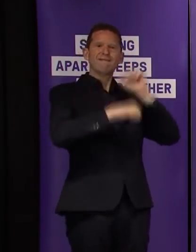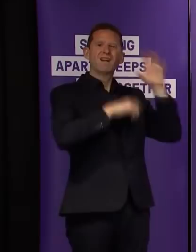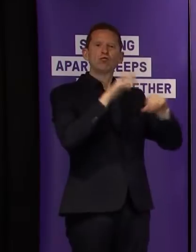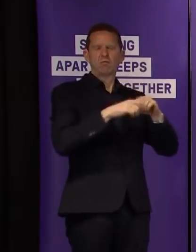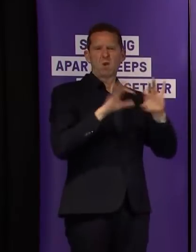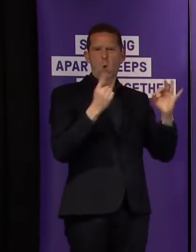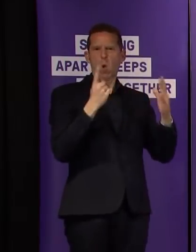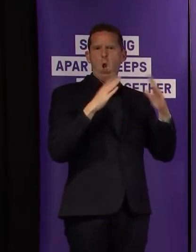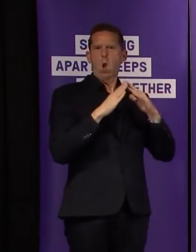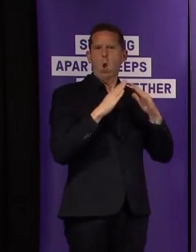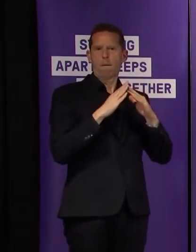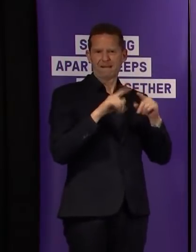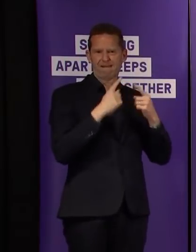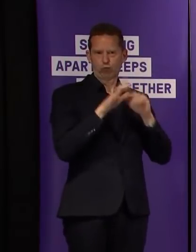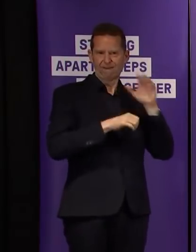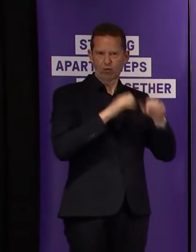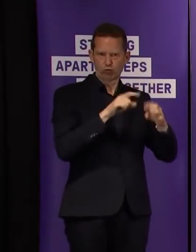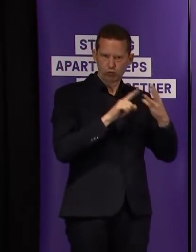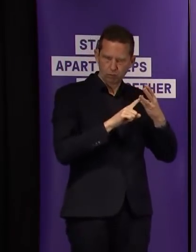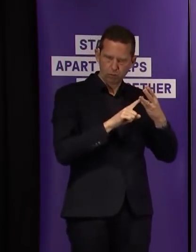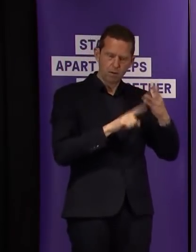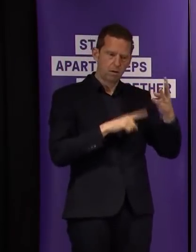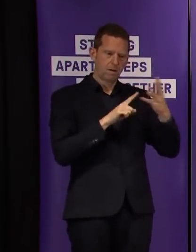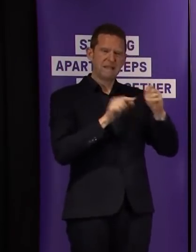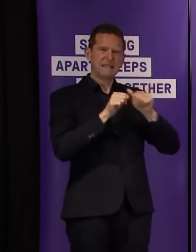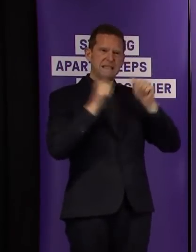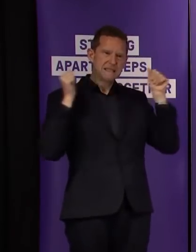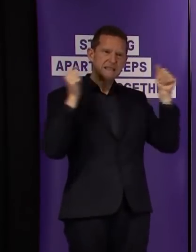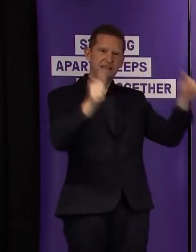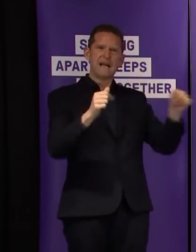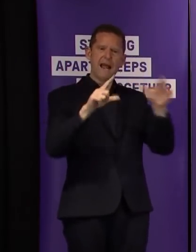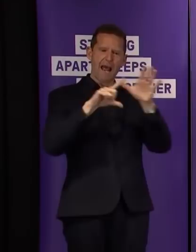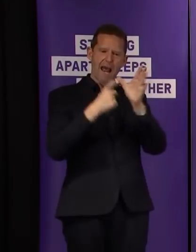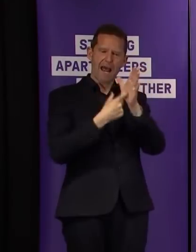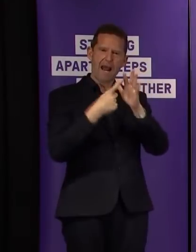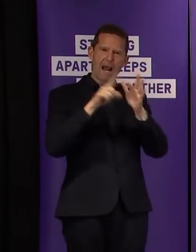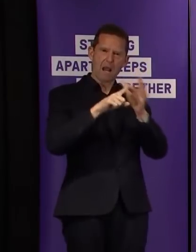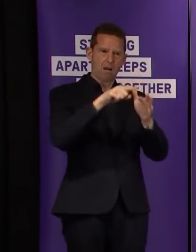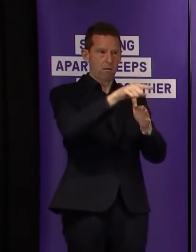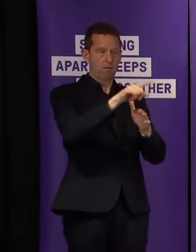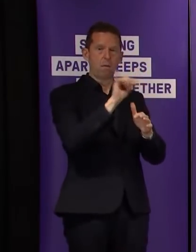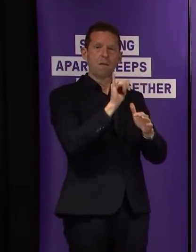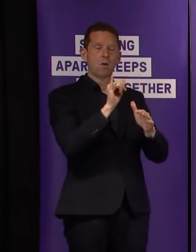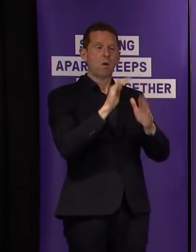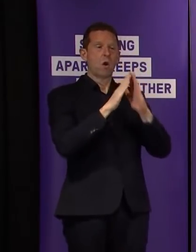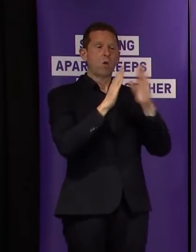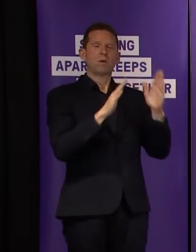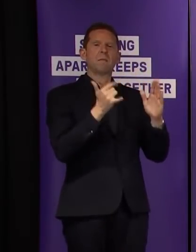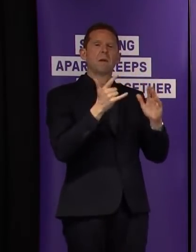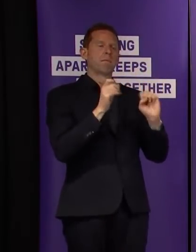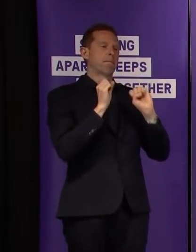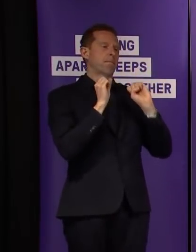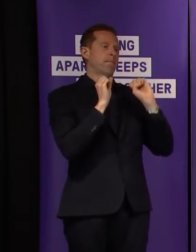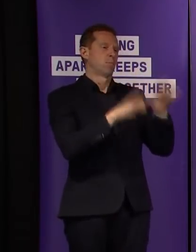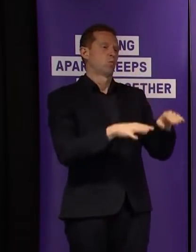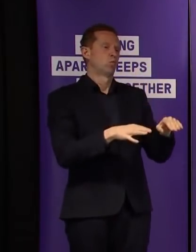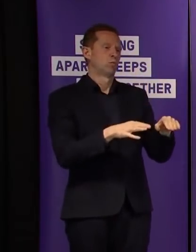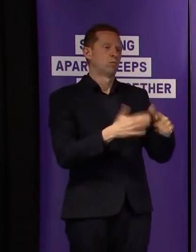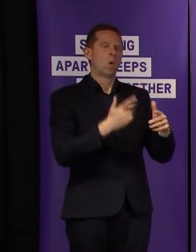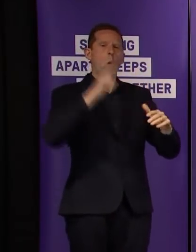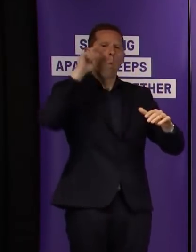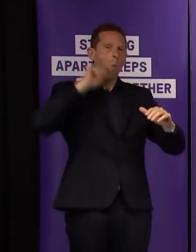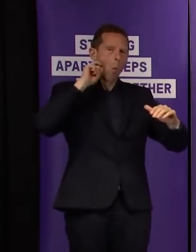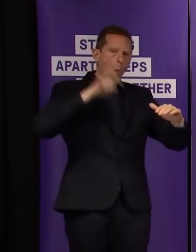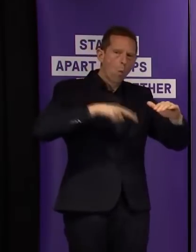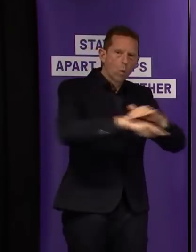home. And then there are broadacre land developments where there's not actually a house, but putting in the water,